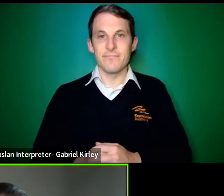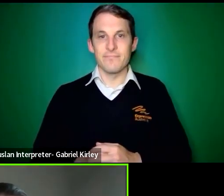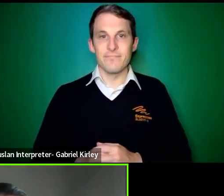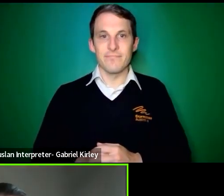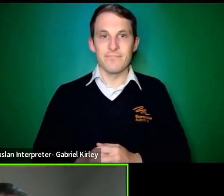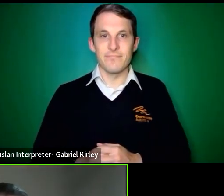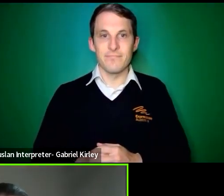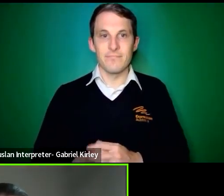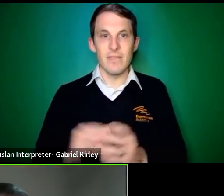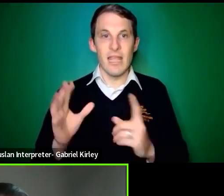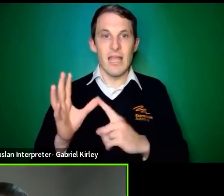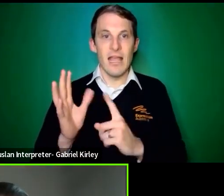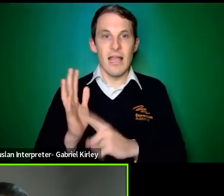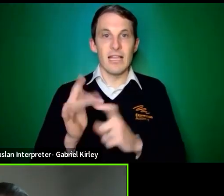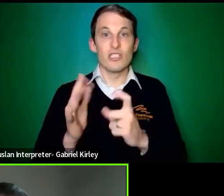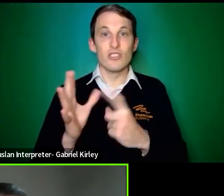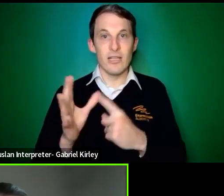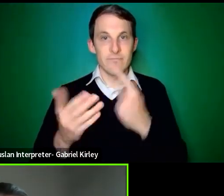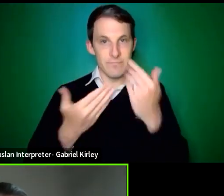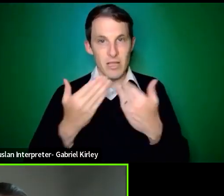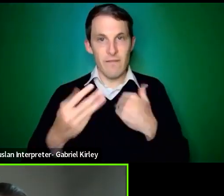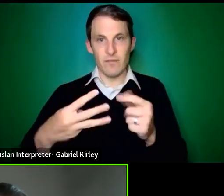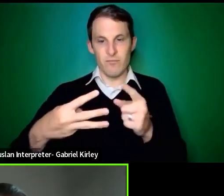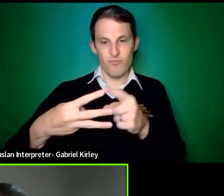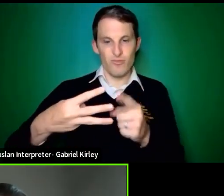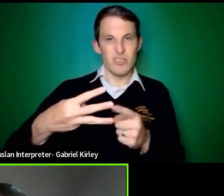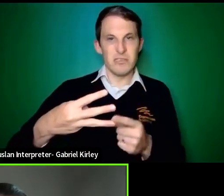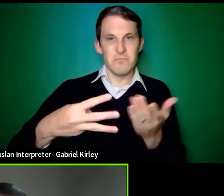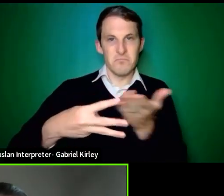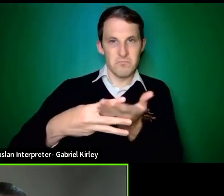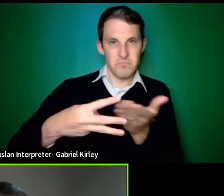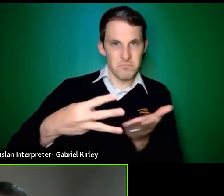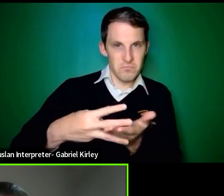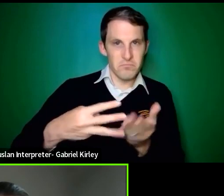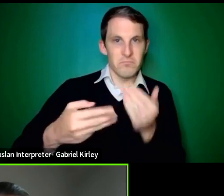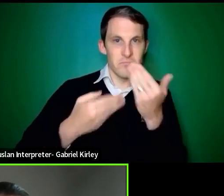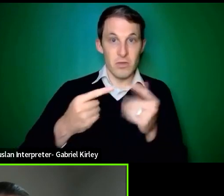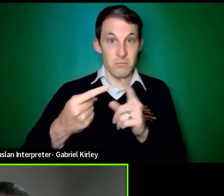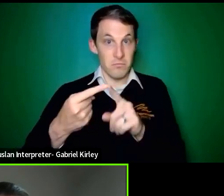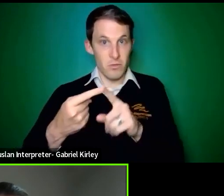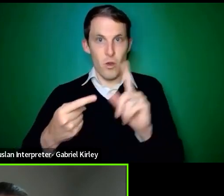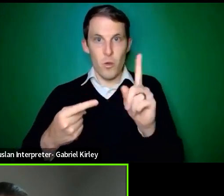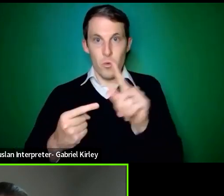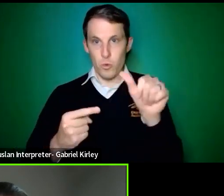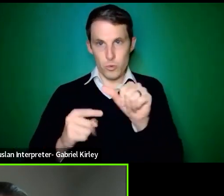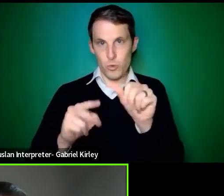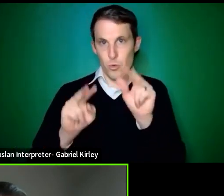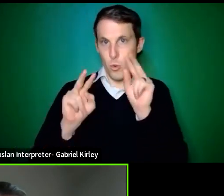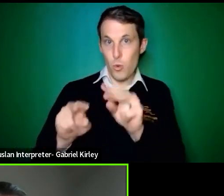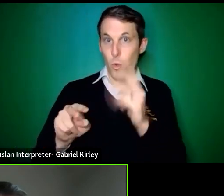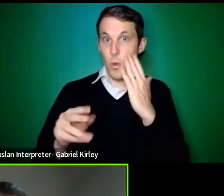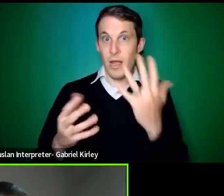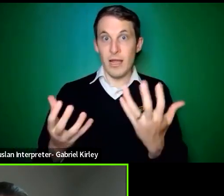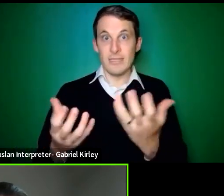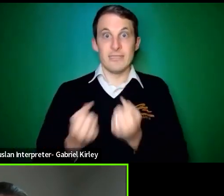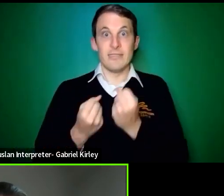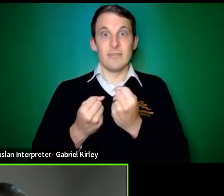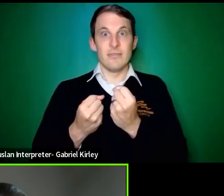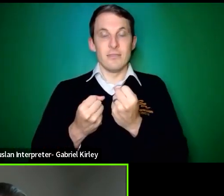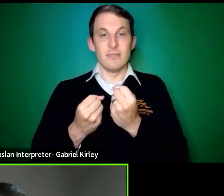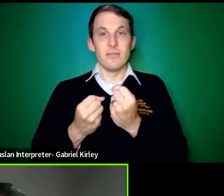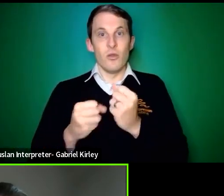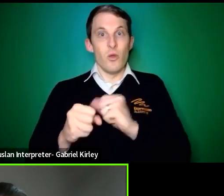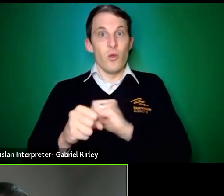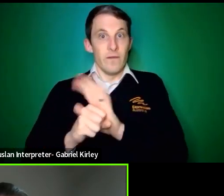Thanks, Rosemary. I'll break this into 3 sections. The first being, what should you look for in the acute infection? So when your child actually